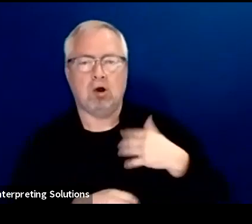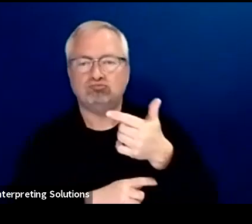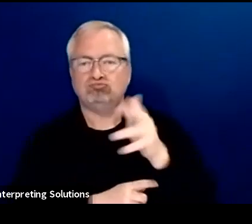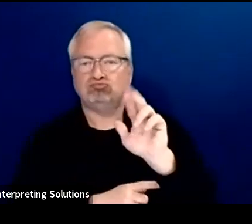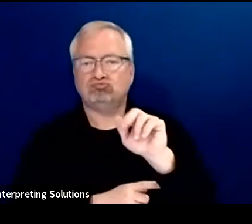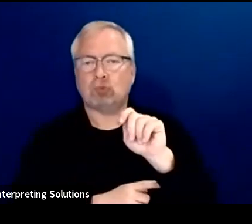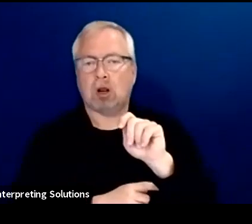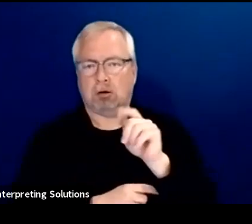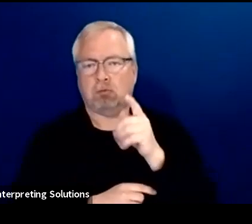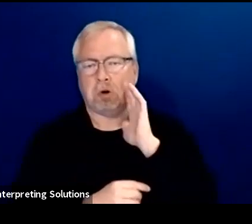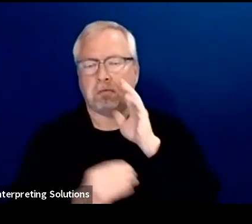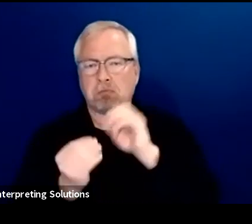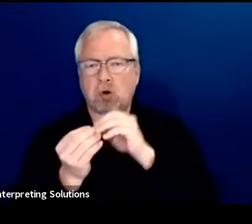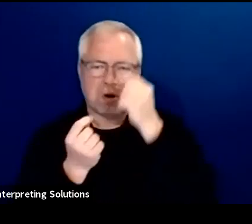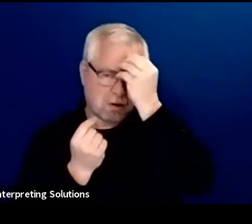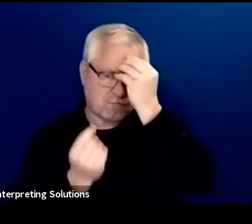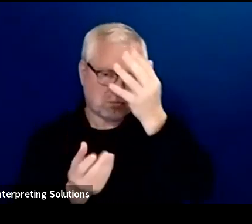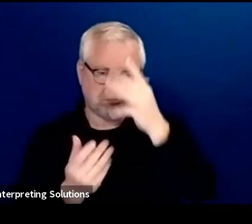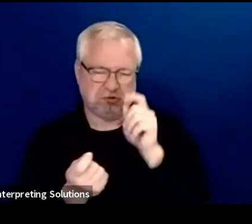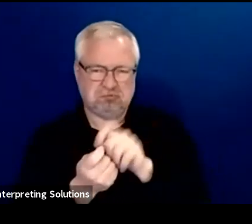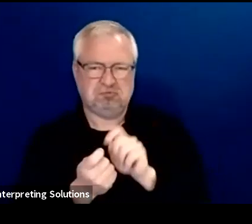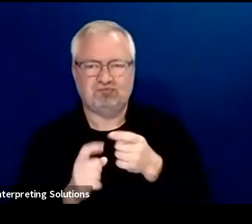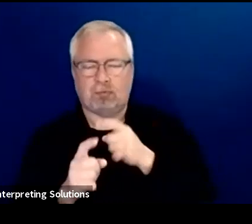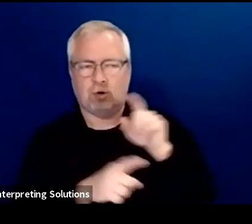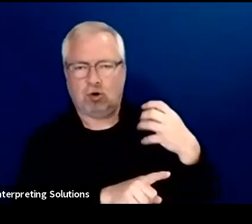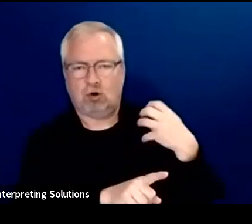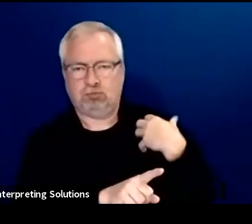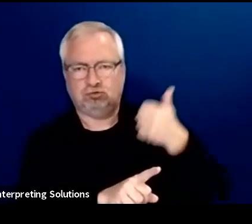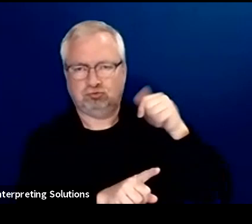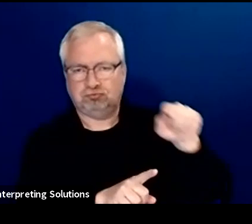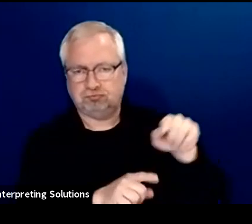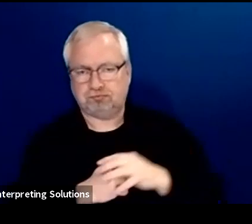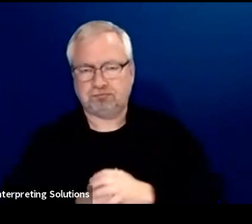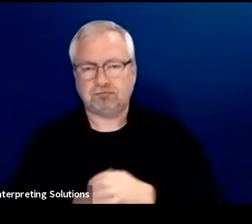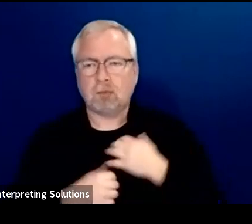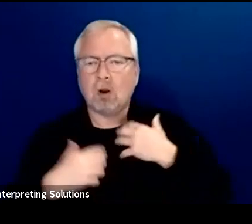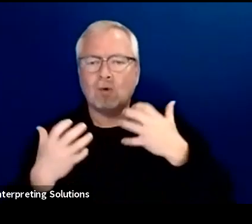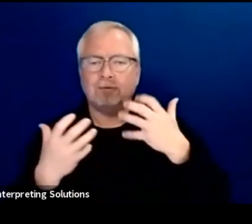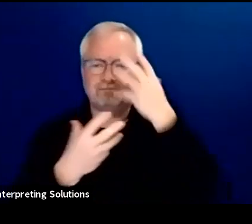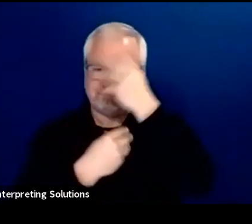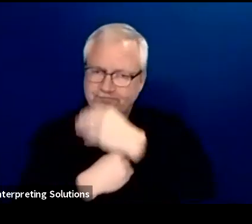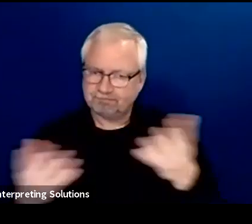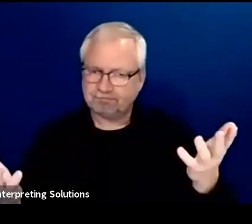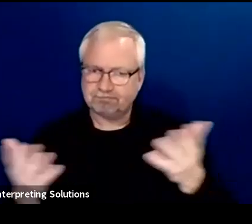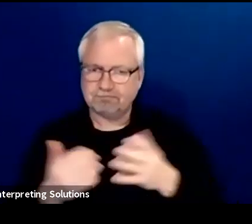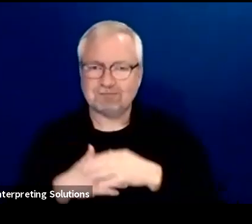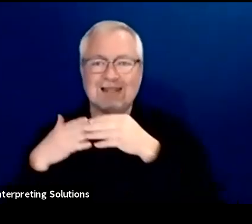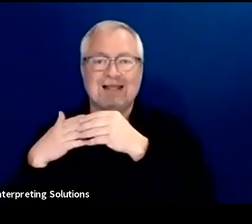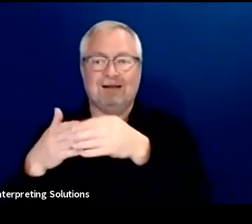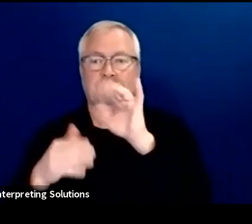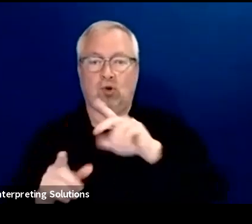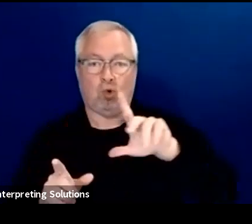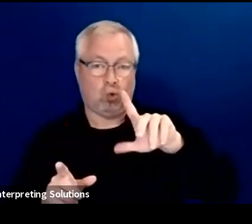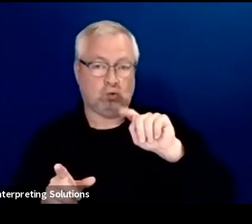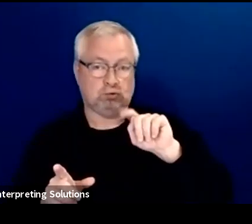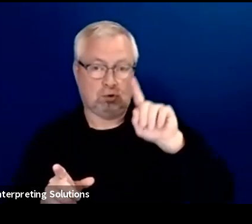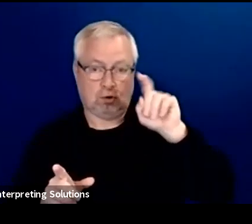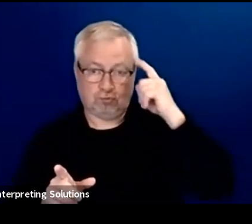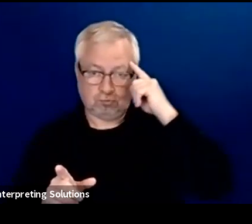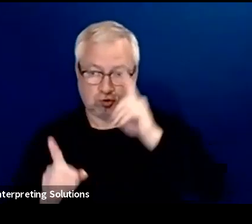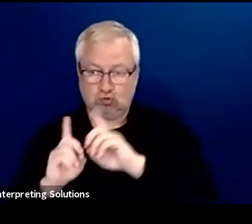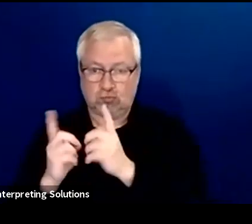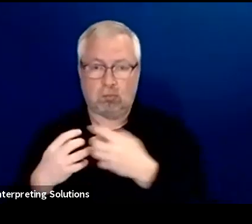I'd also like to announce today, led by Lieutenant Governor, Department of Human Rights, that we have launched